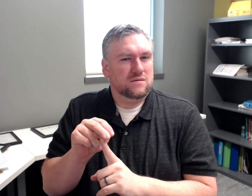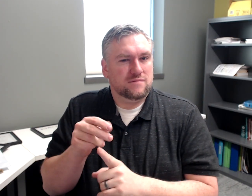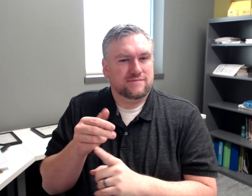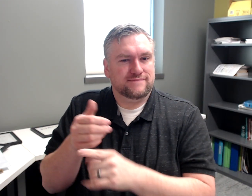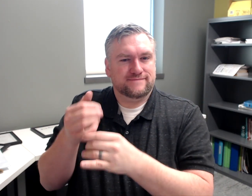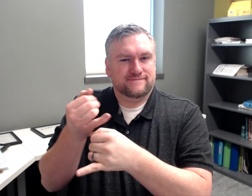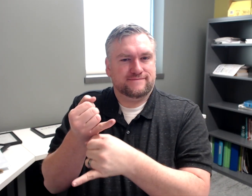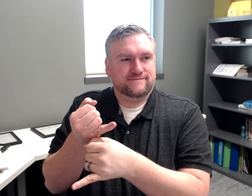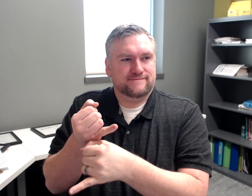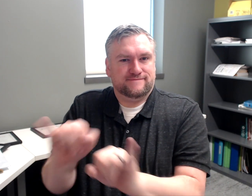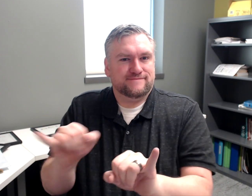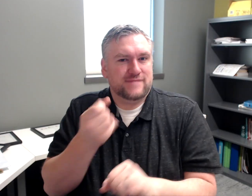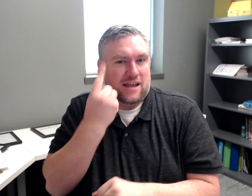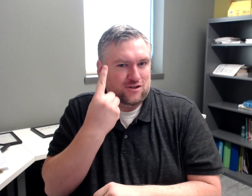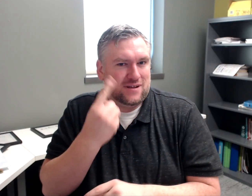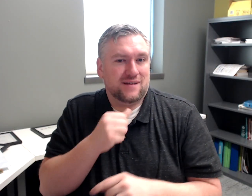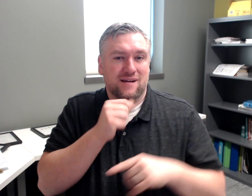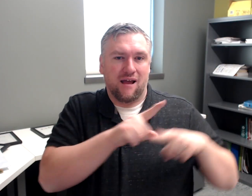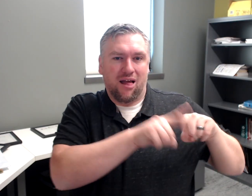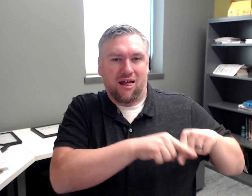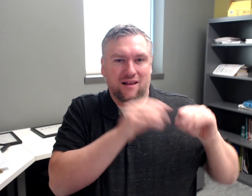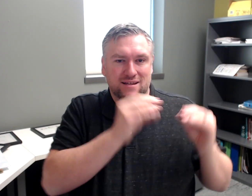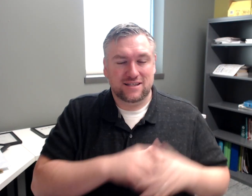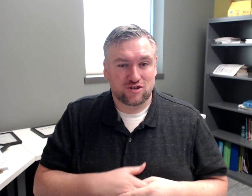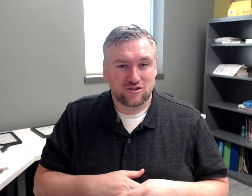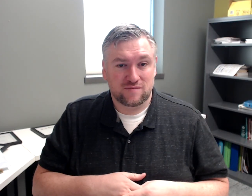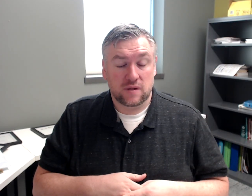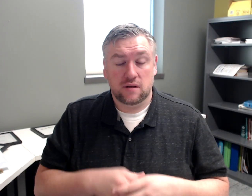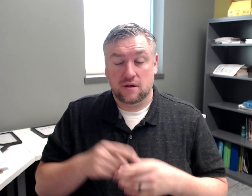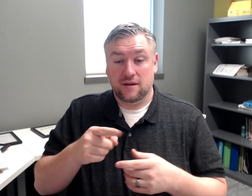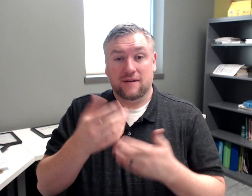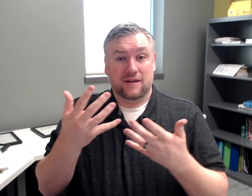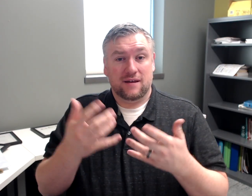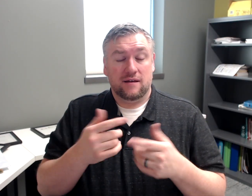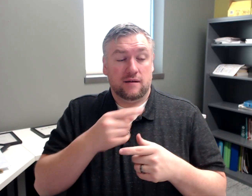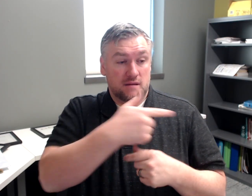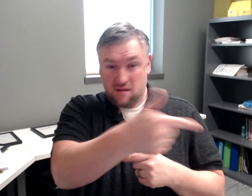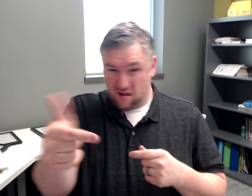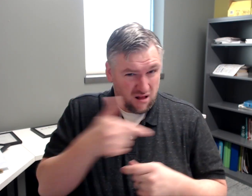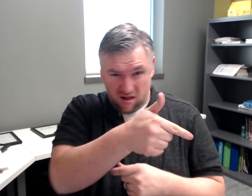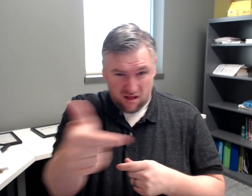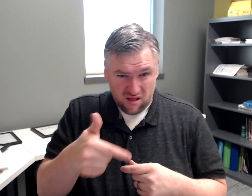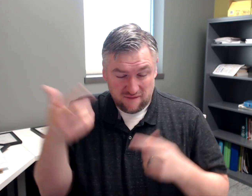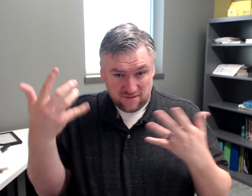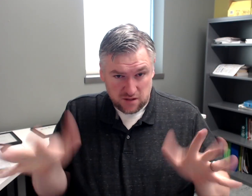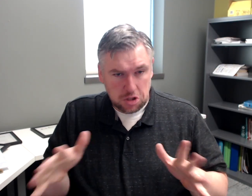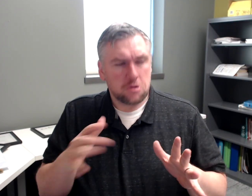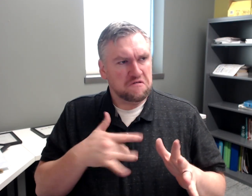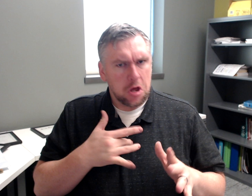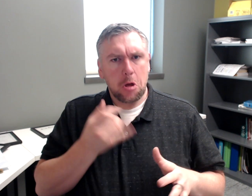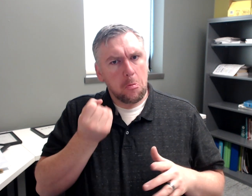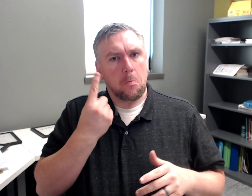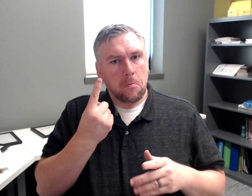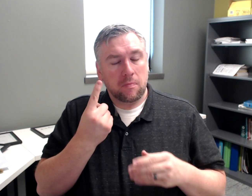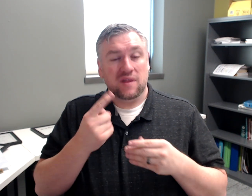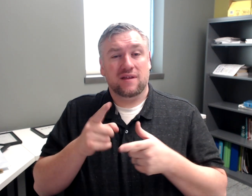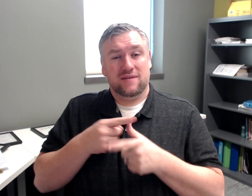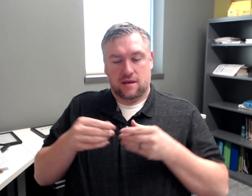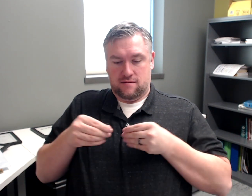something. So kind of building their own independent understanding instead of just relying on the teacher. When they're done and they feel that